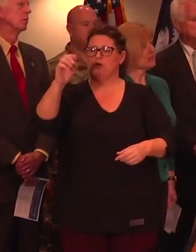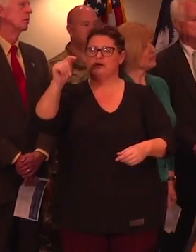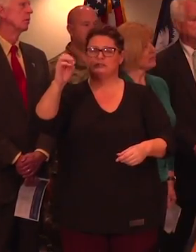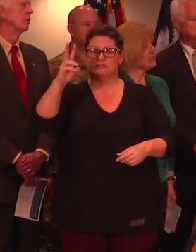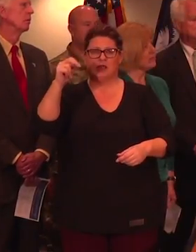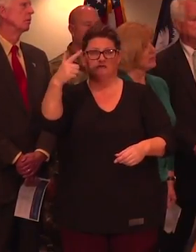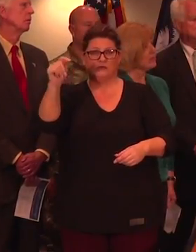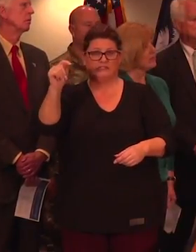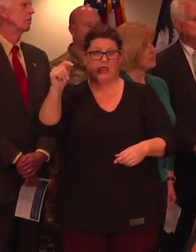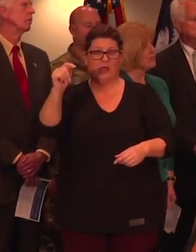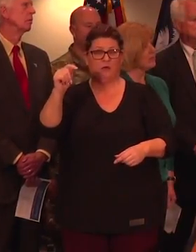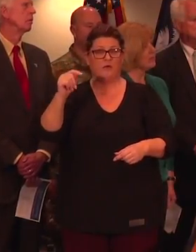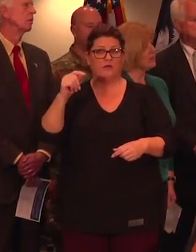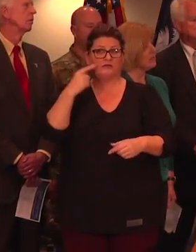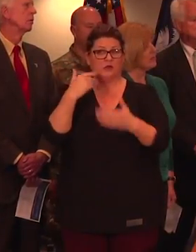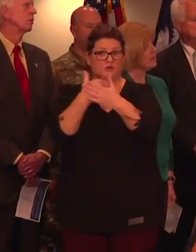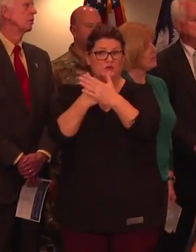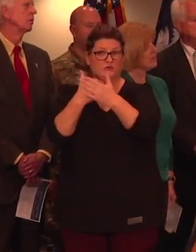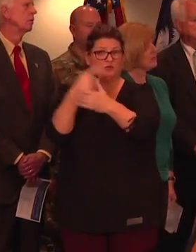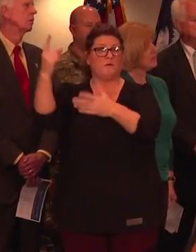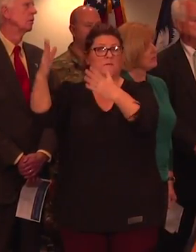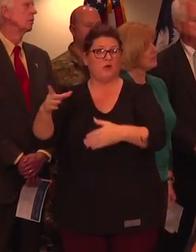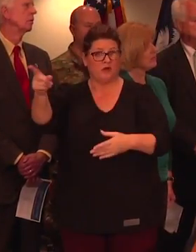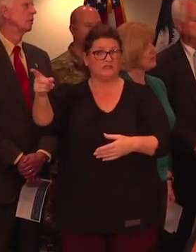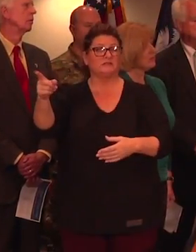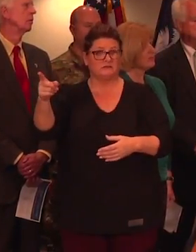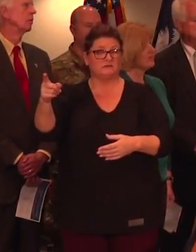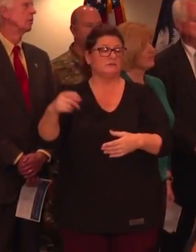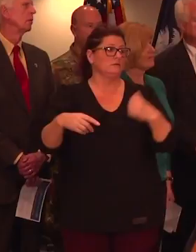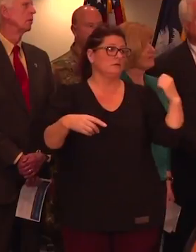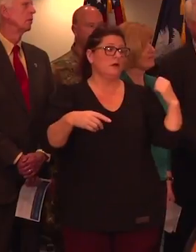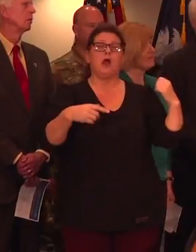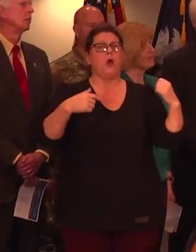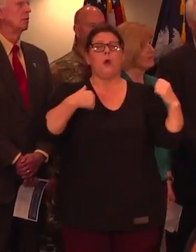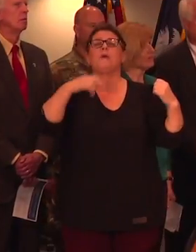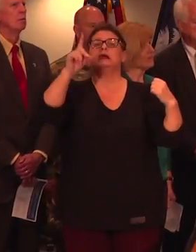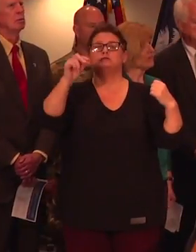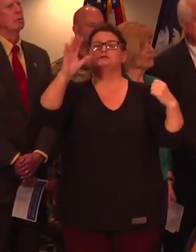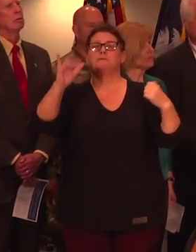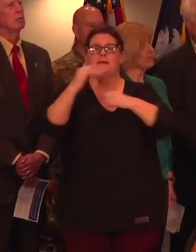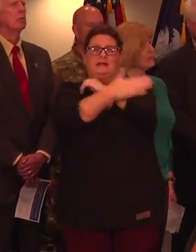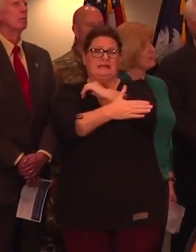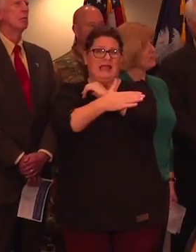Horry County? We're reporting cases by the county level, not by the facility.